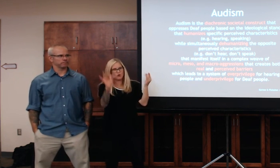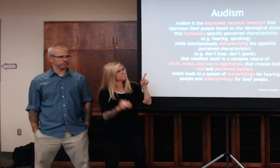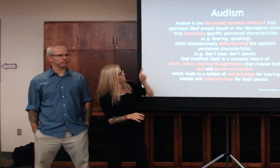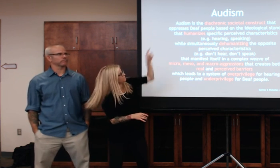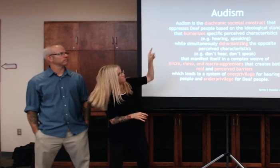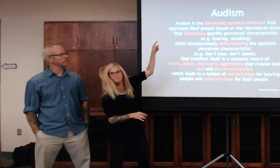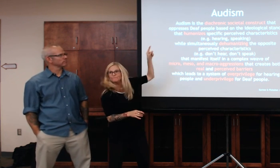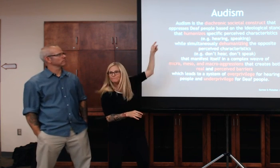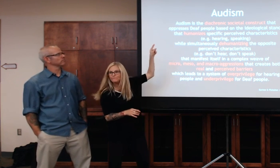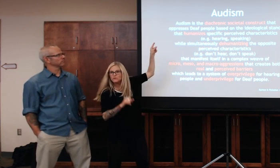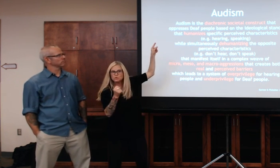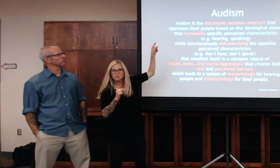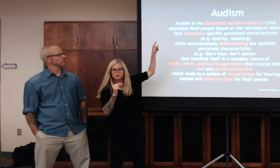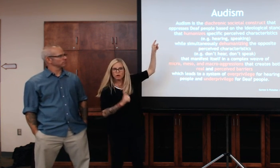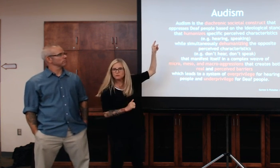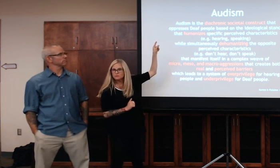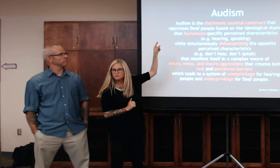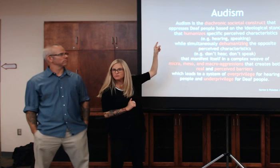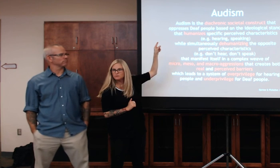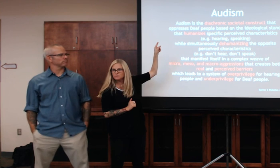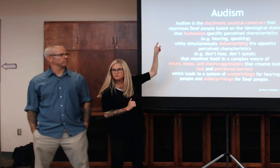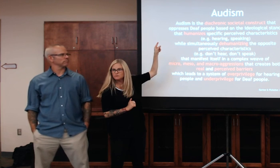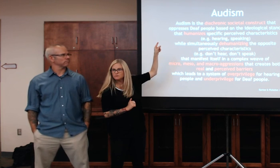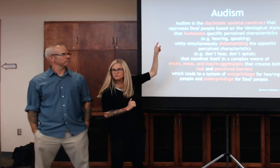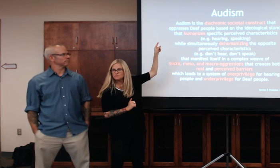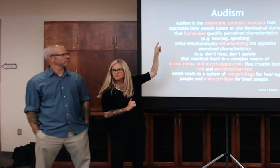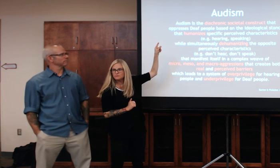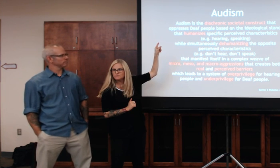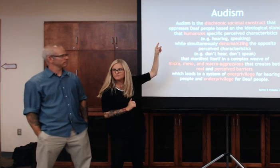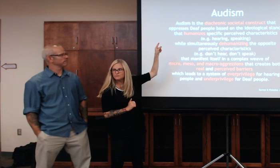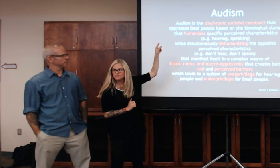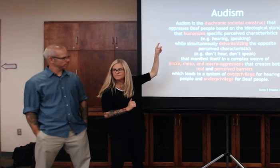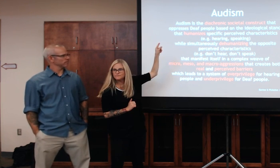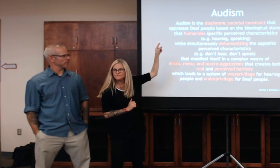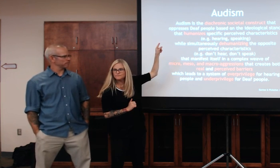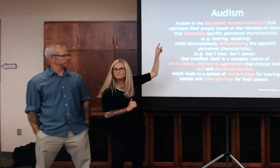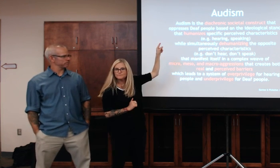And that's because of that societal construct.